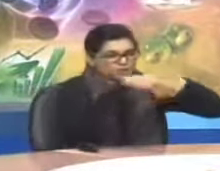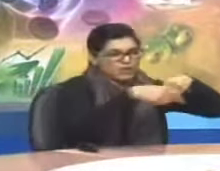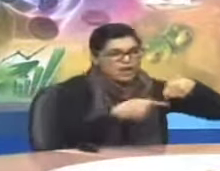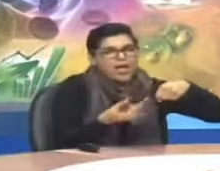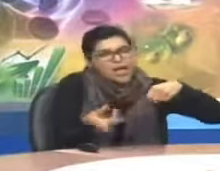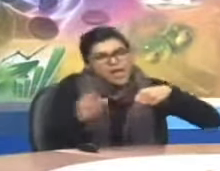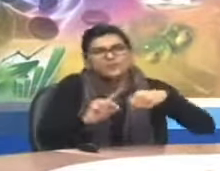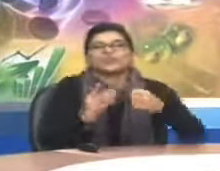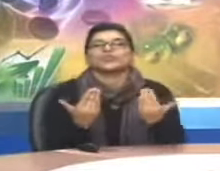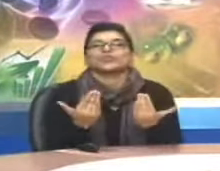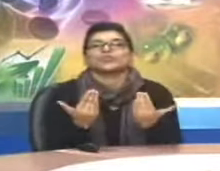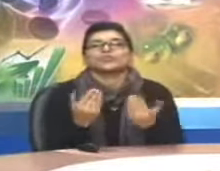those